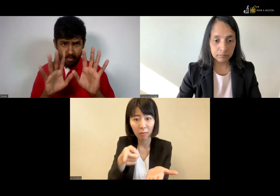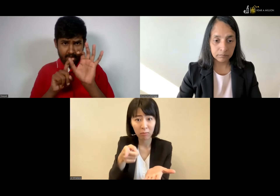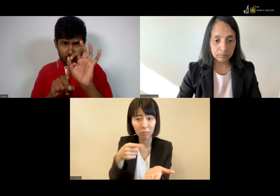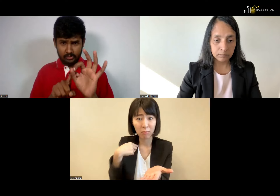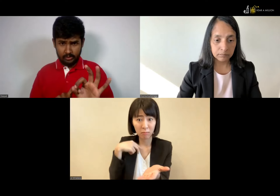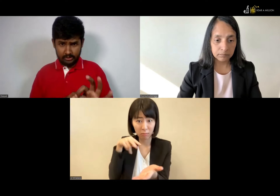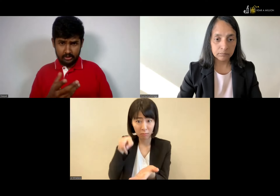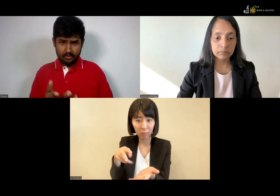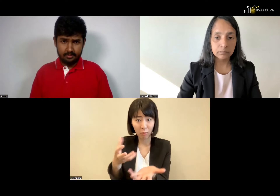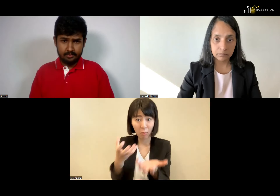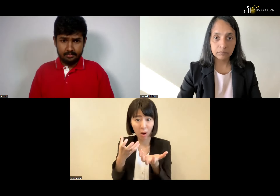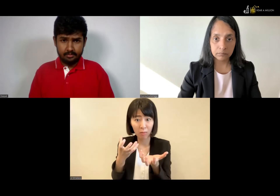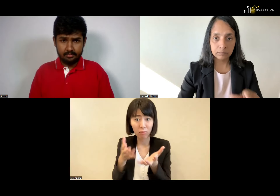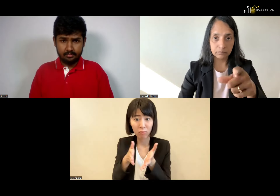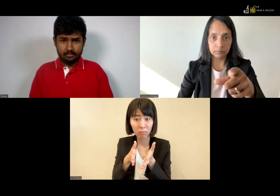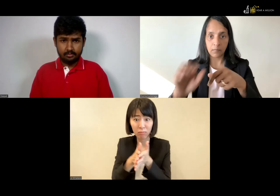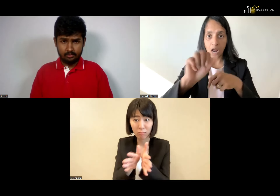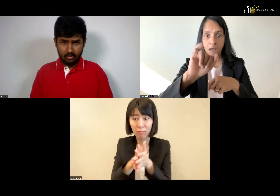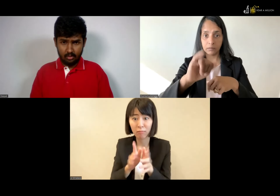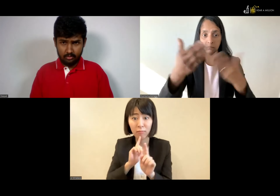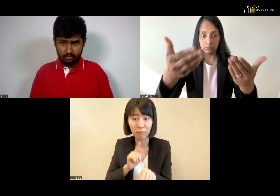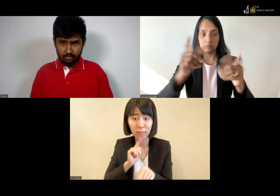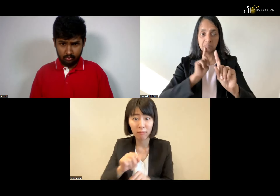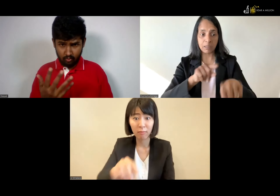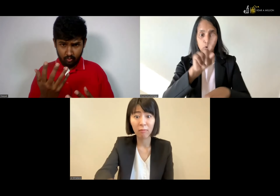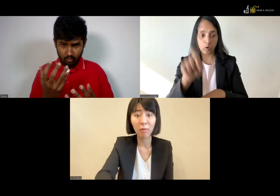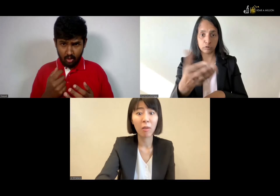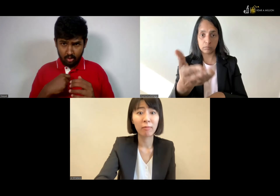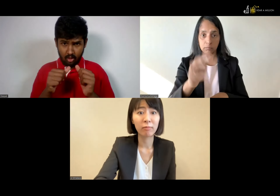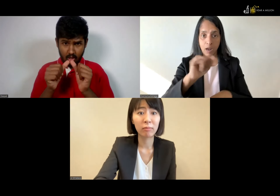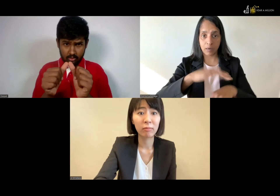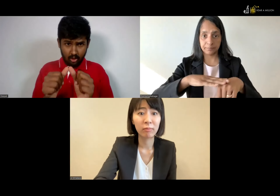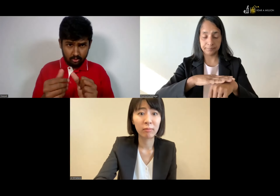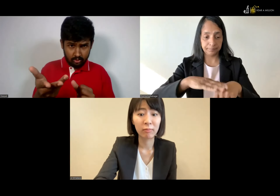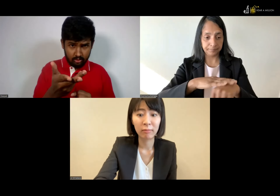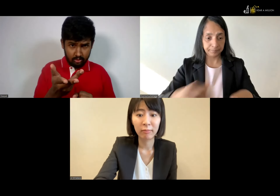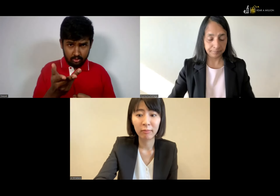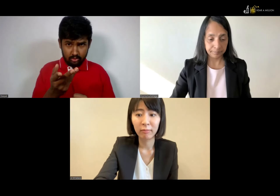Someone has typed out questions. Would you want me to take those?